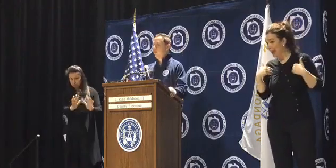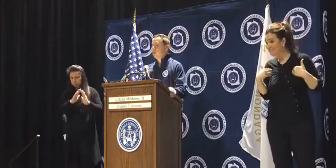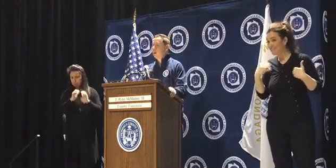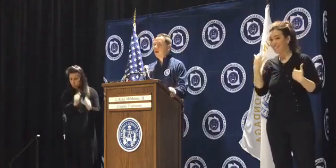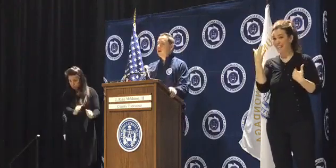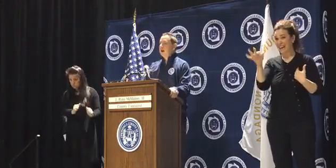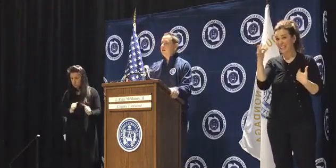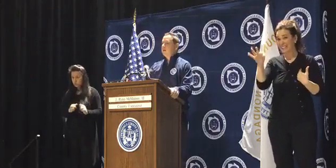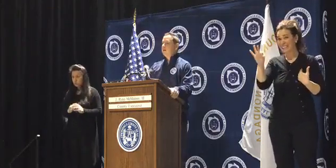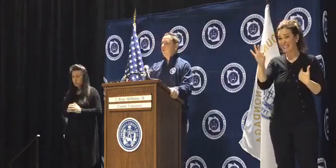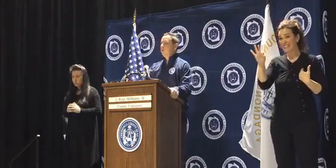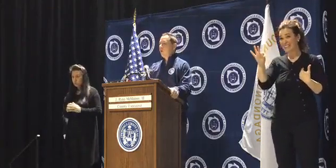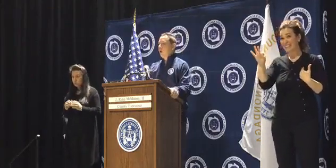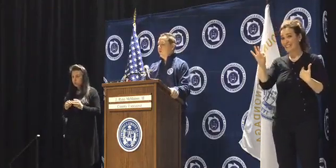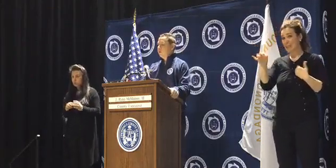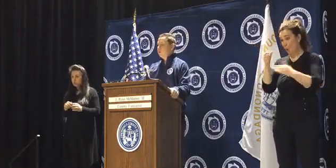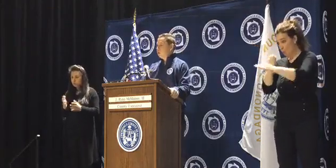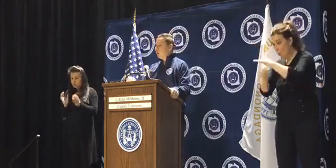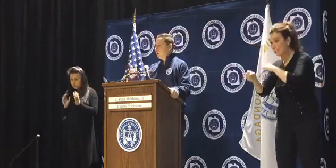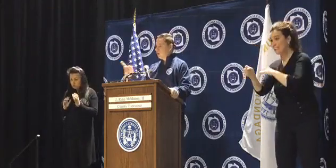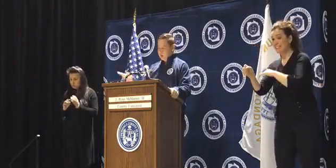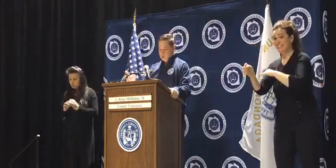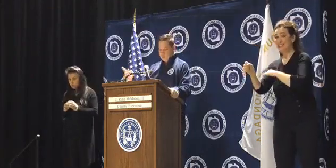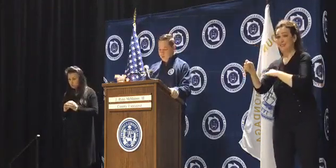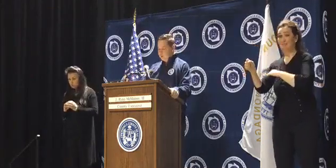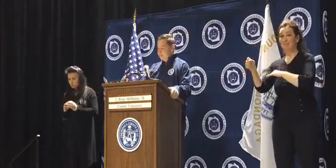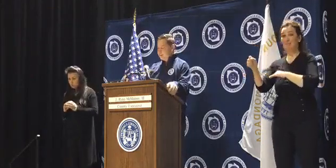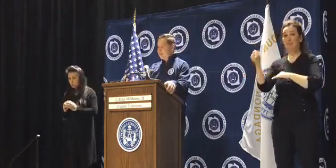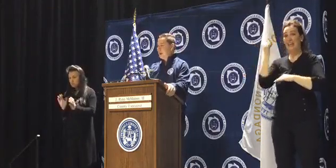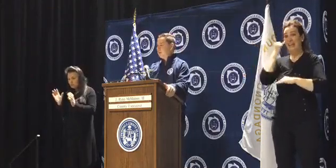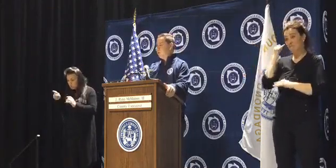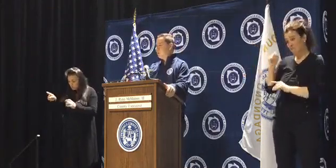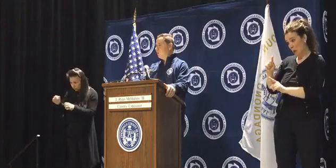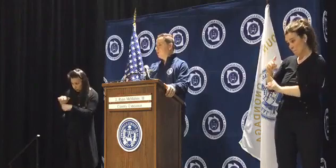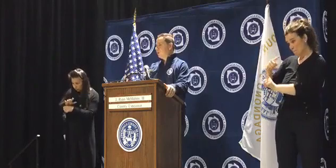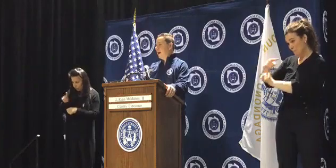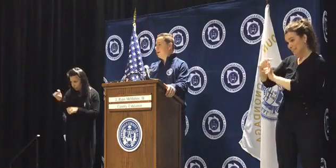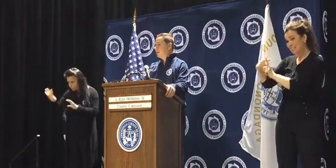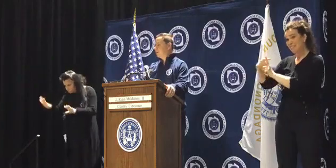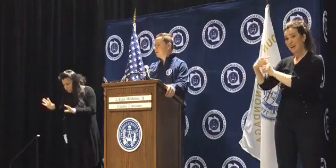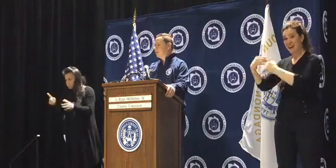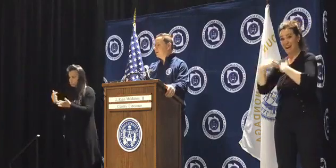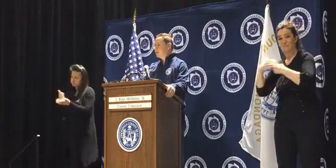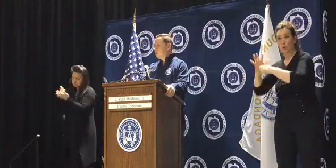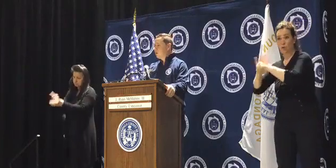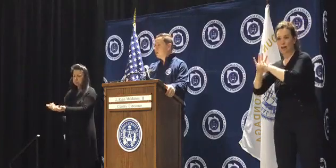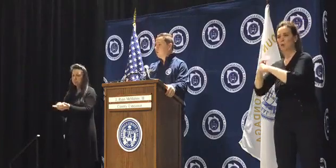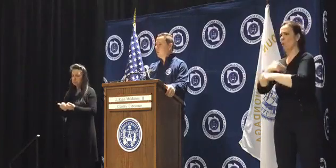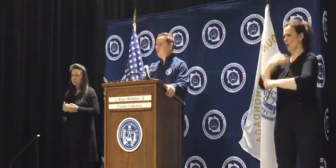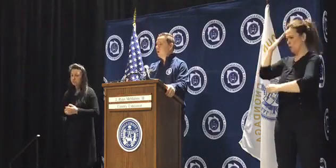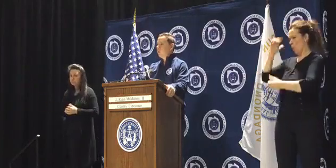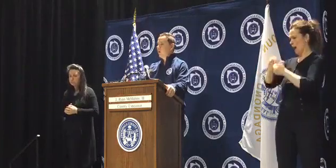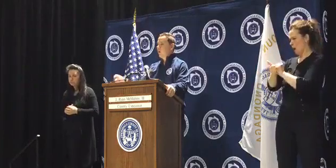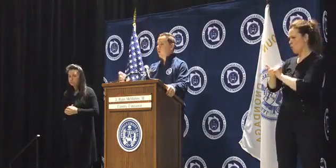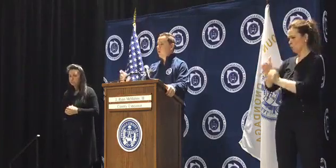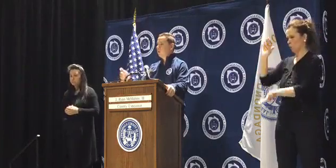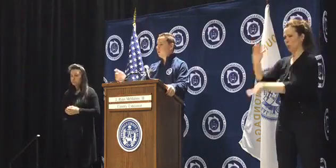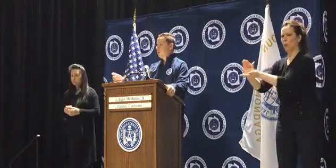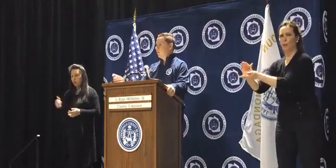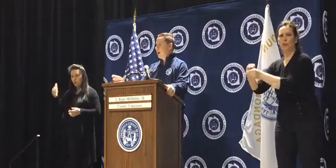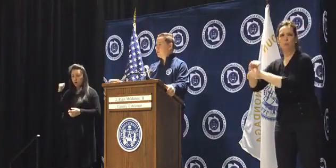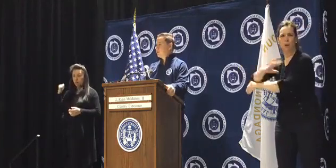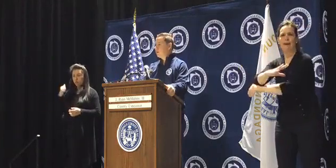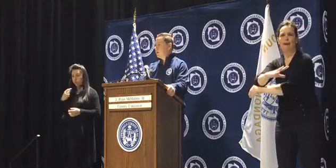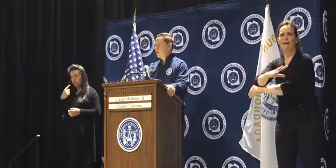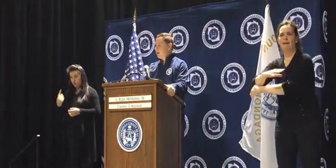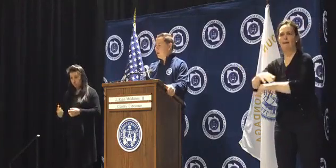that. So I think overall this is good, and we were very busy last week. We were ahead of this. That's good, but we don't know what's going to